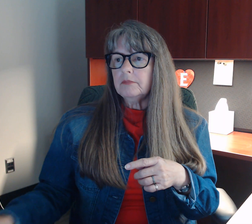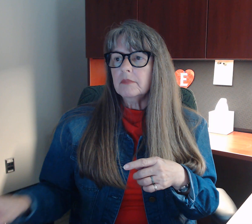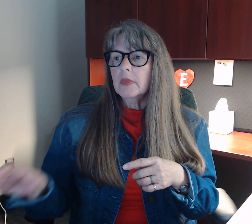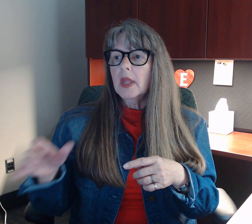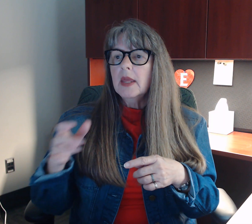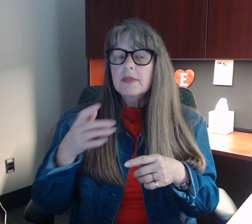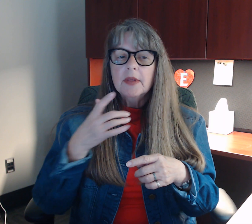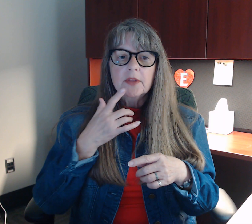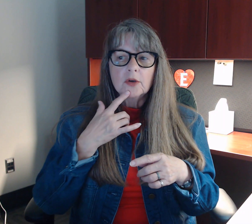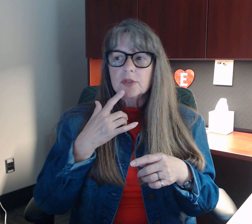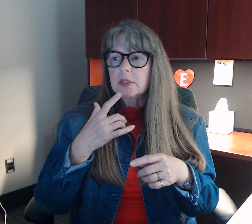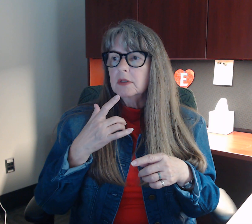that they're